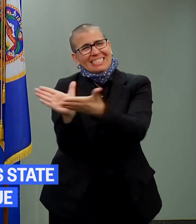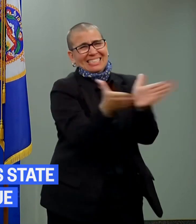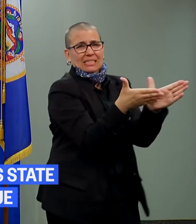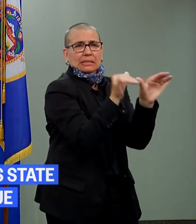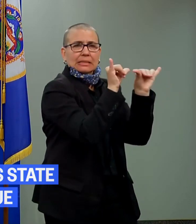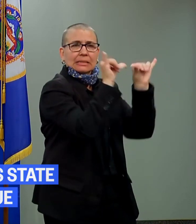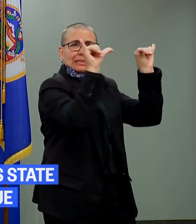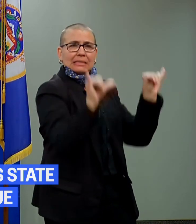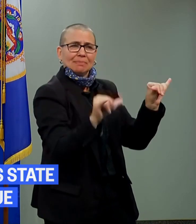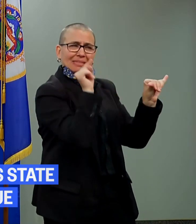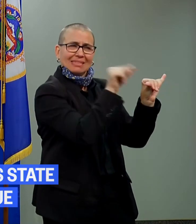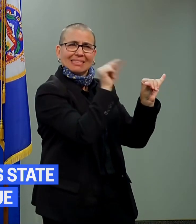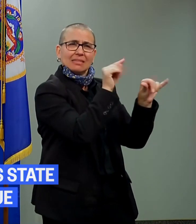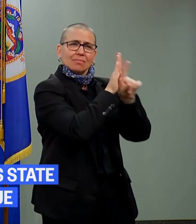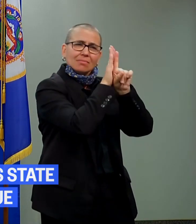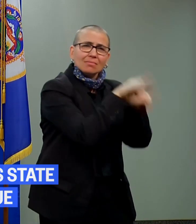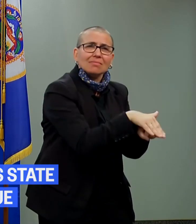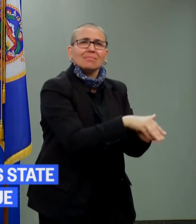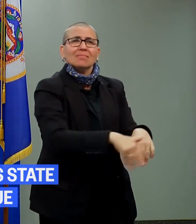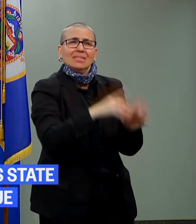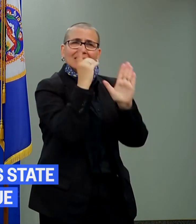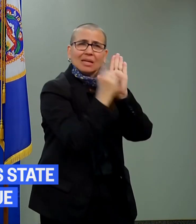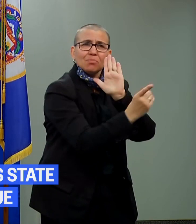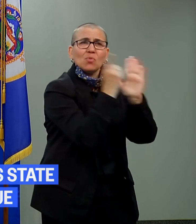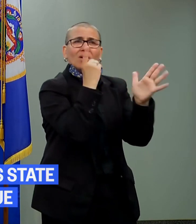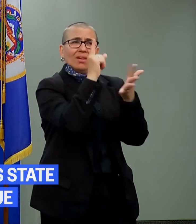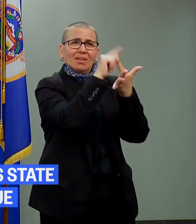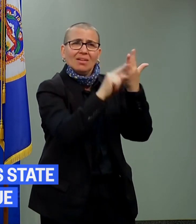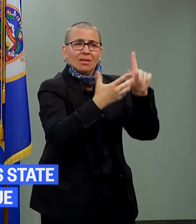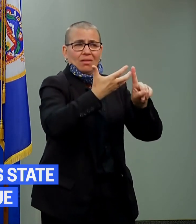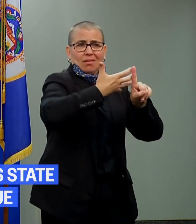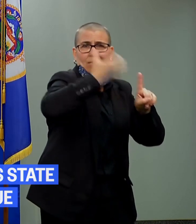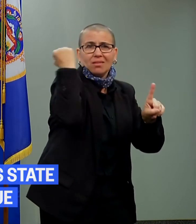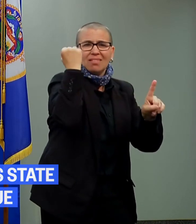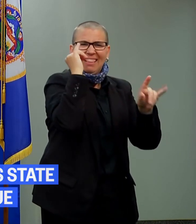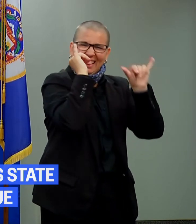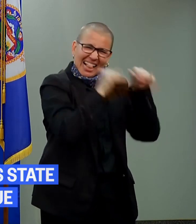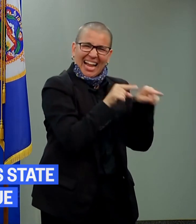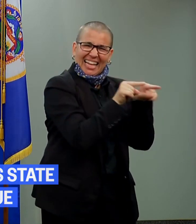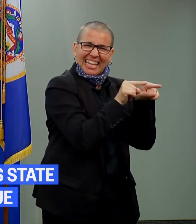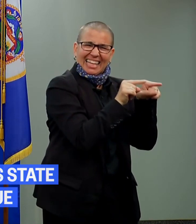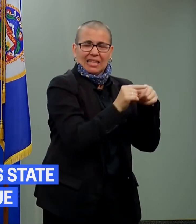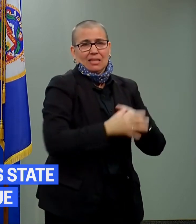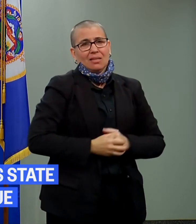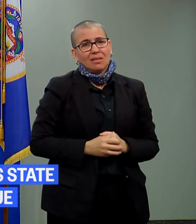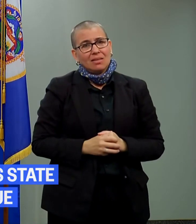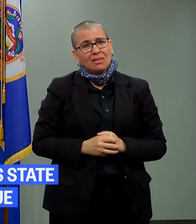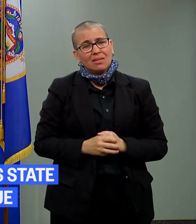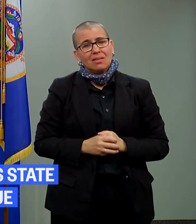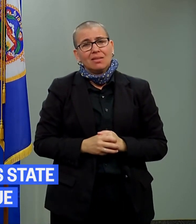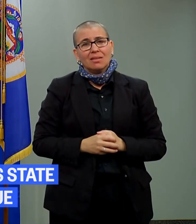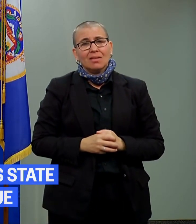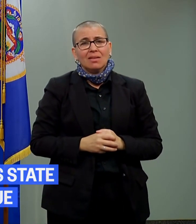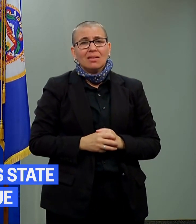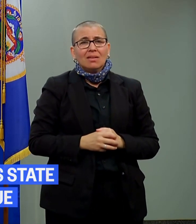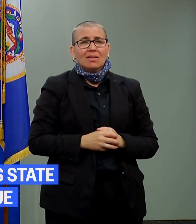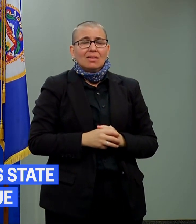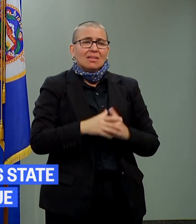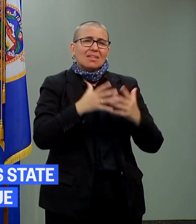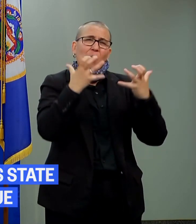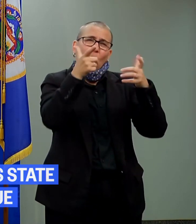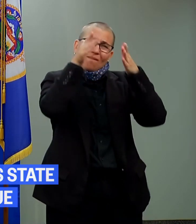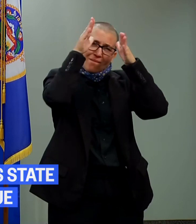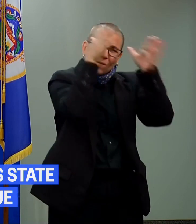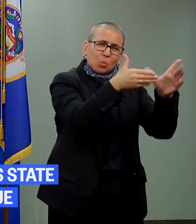the systemic racism, to destroy, in specific, where this is concerned, the laws, the legal